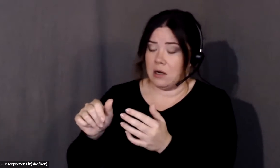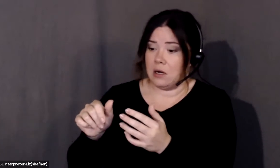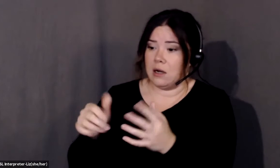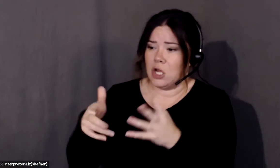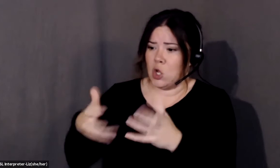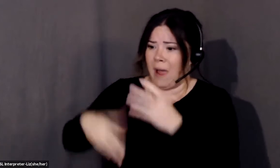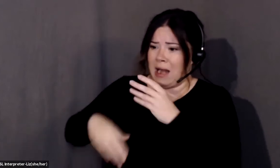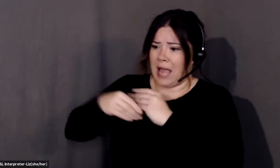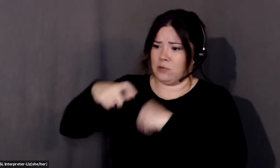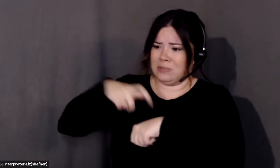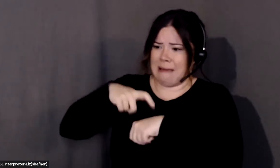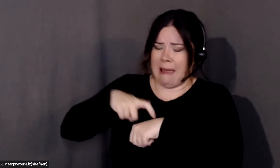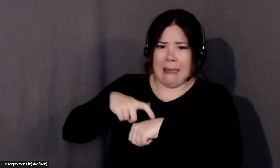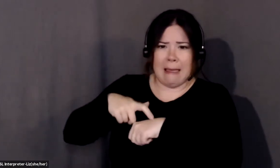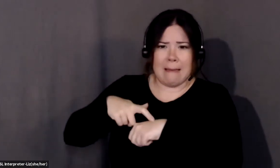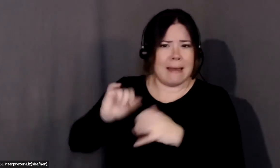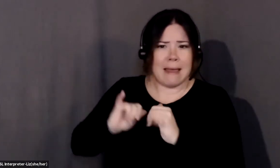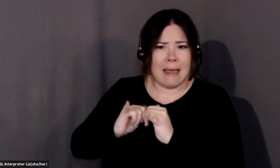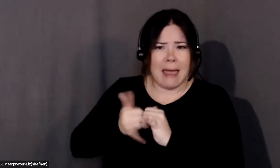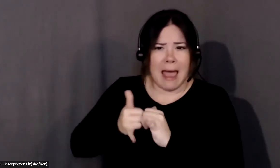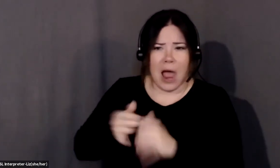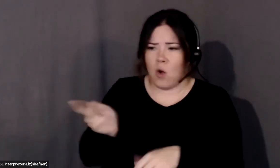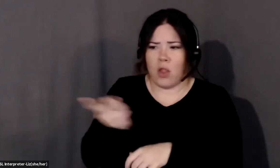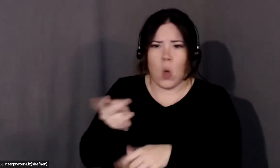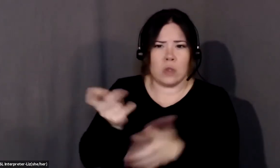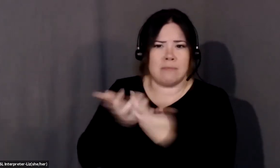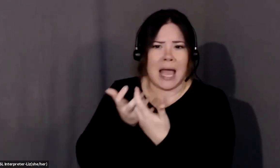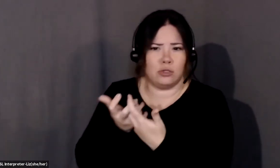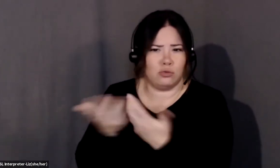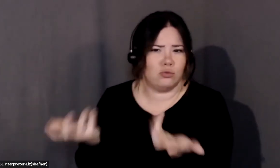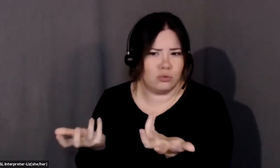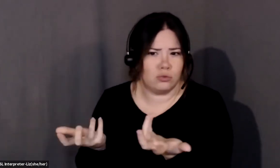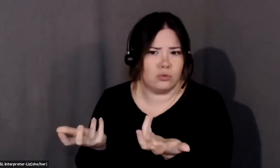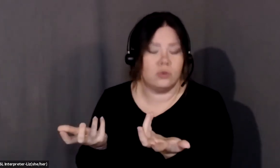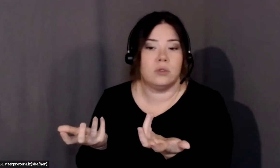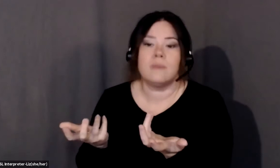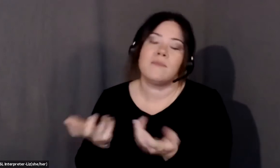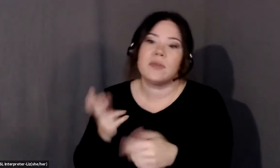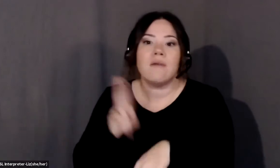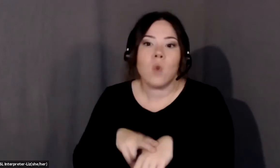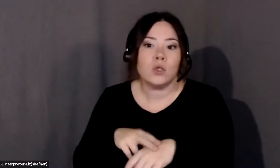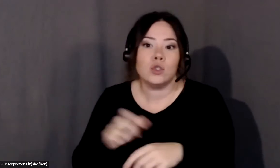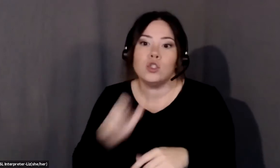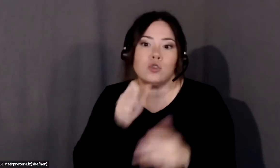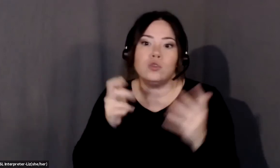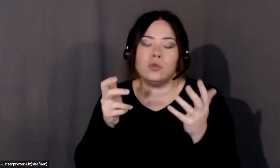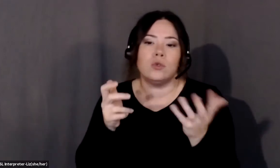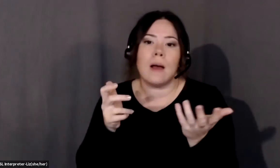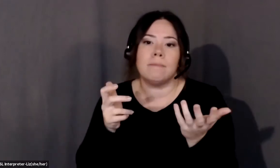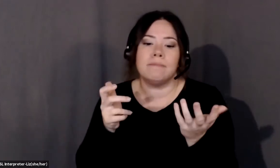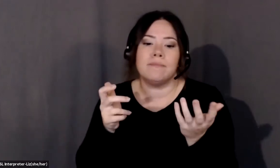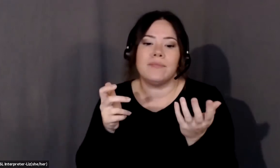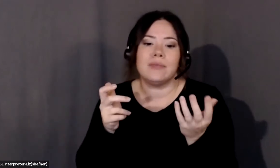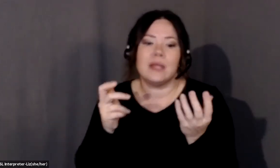directly correlate with the student's disability? Well, you certainly don't want the instructor to kind of have